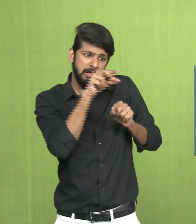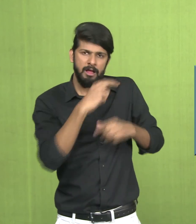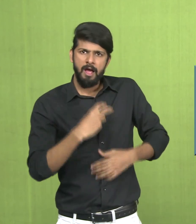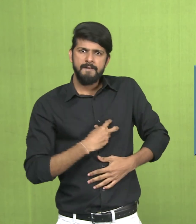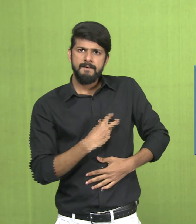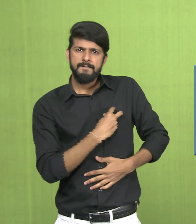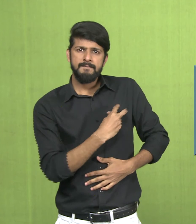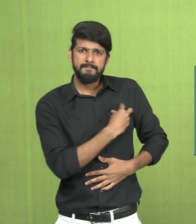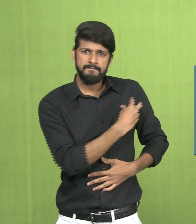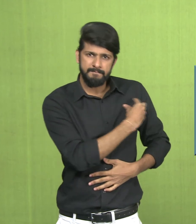priest bust,